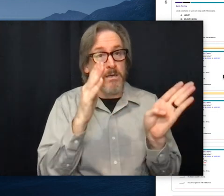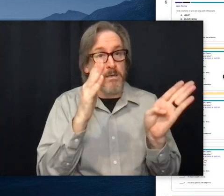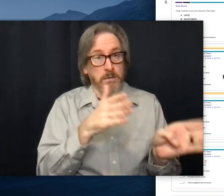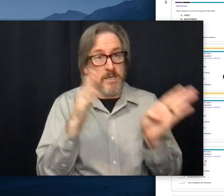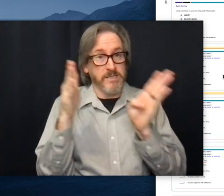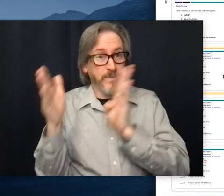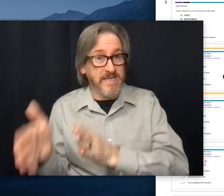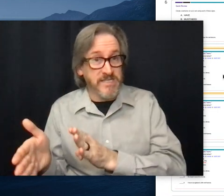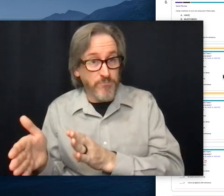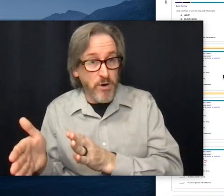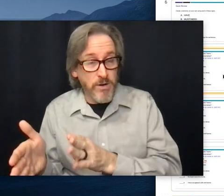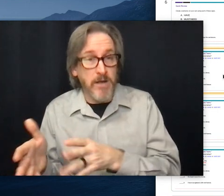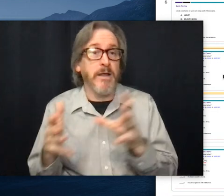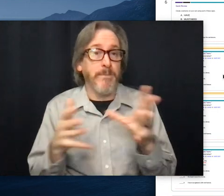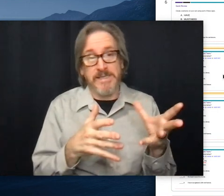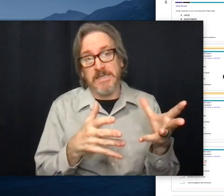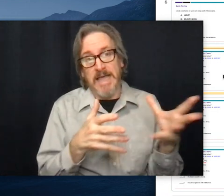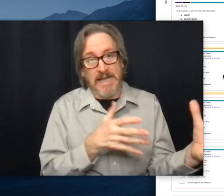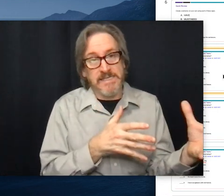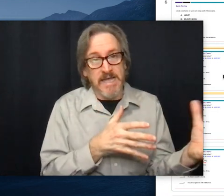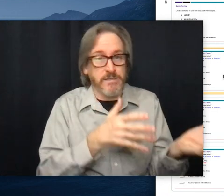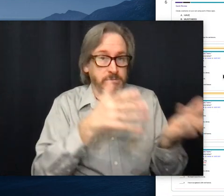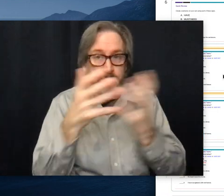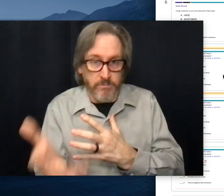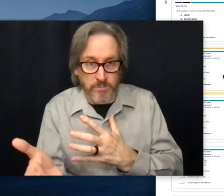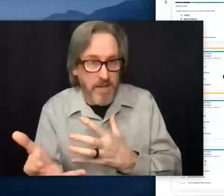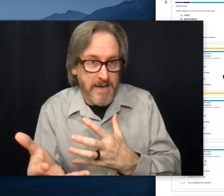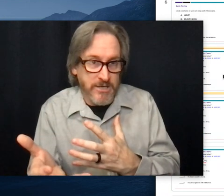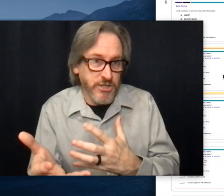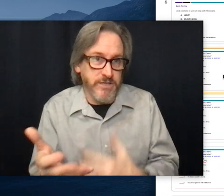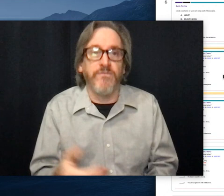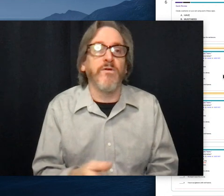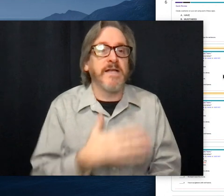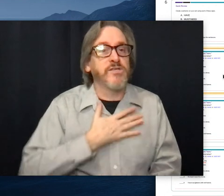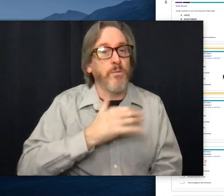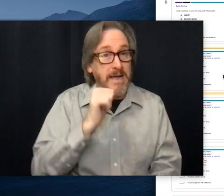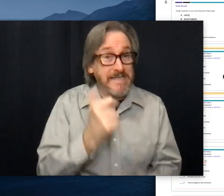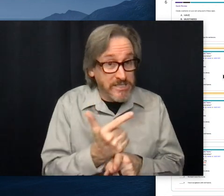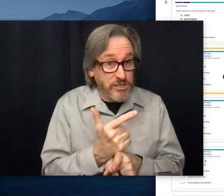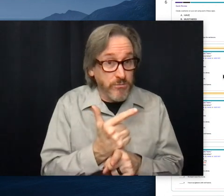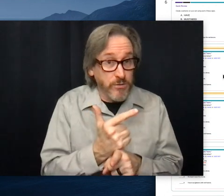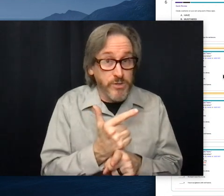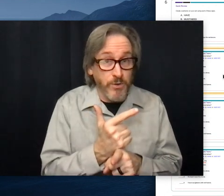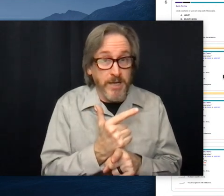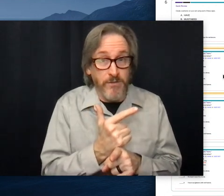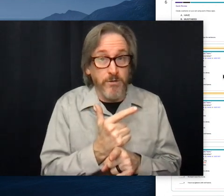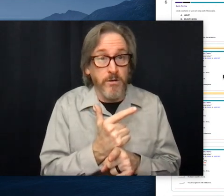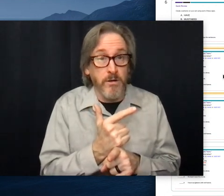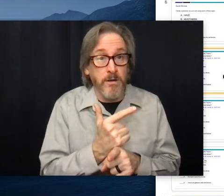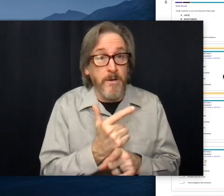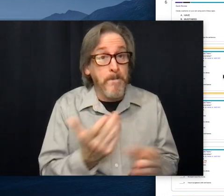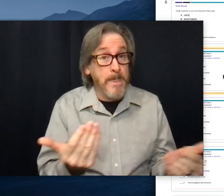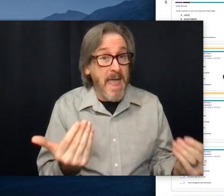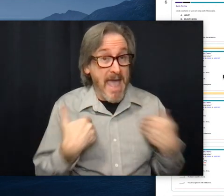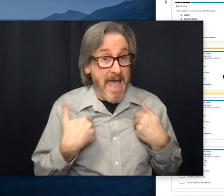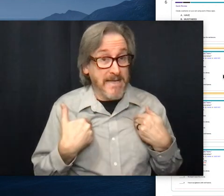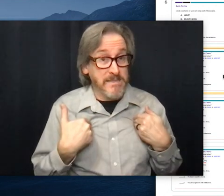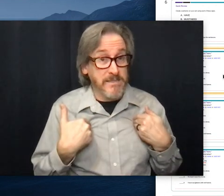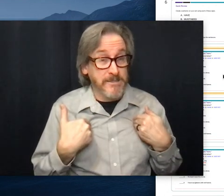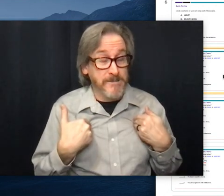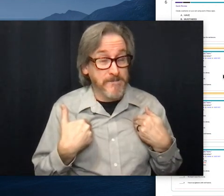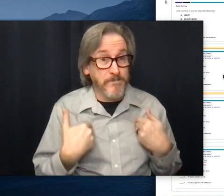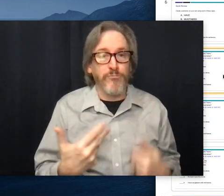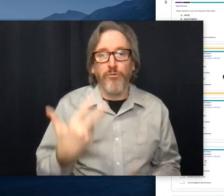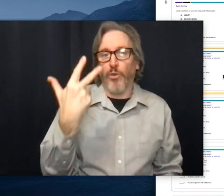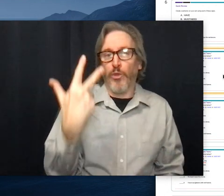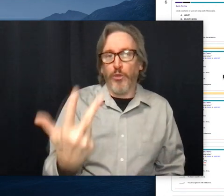my is the possessive pronoun. It basically acts as an adjective for that. So my sister, those two go together,